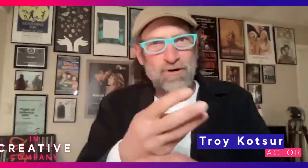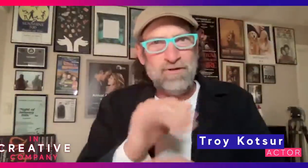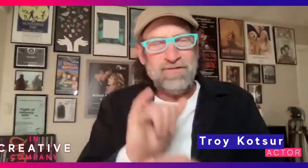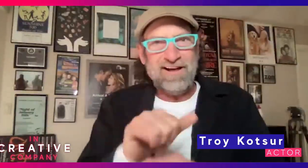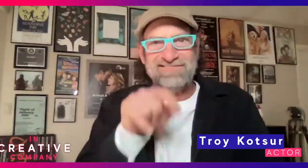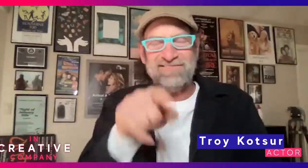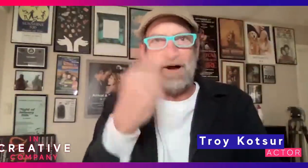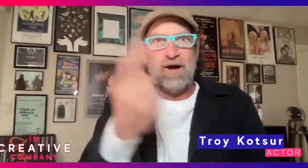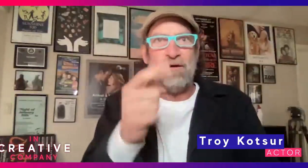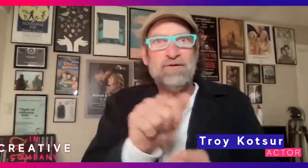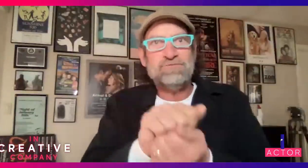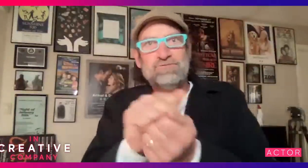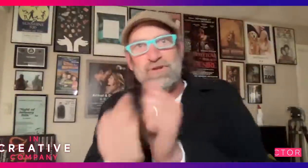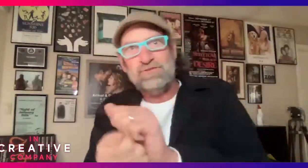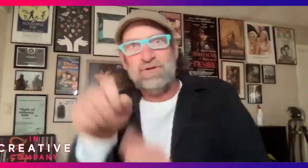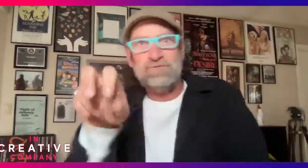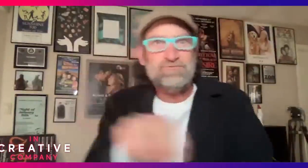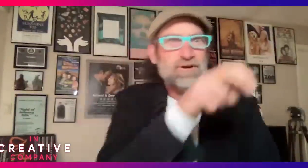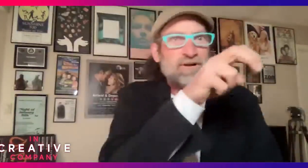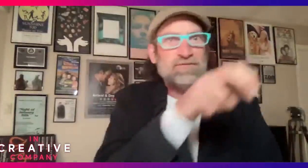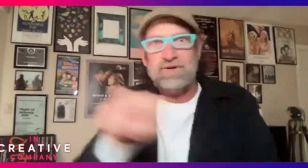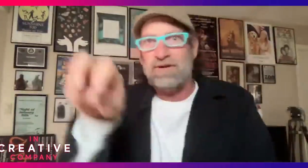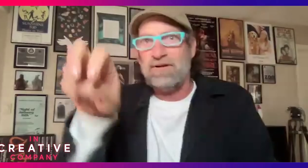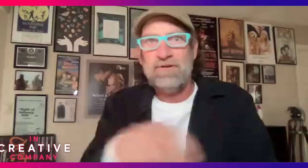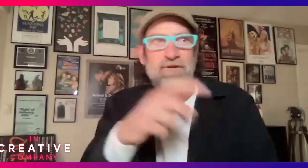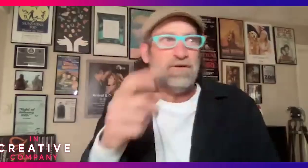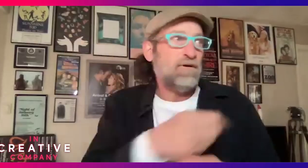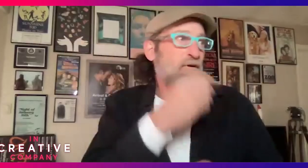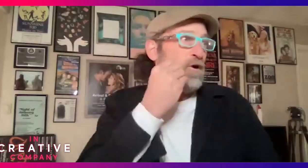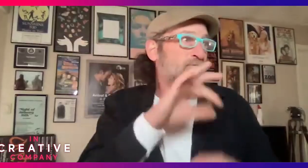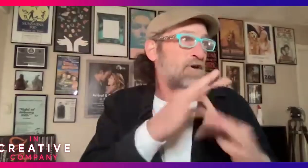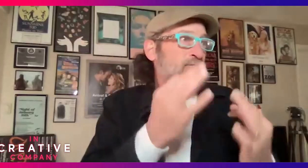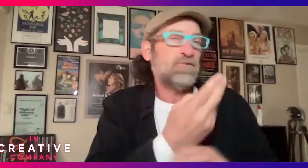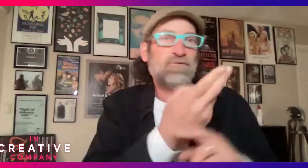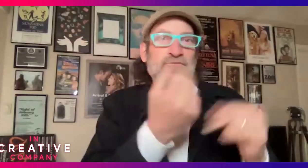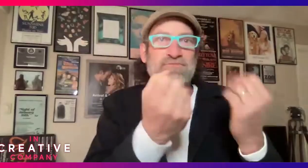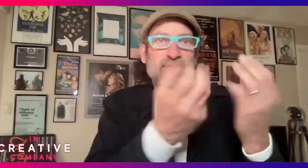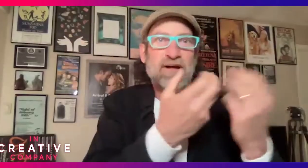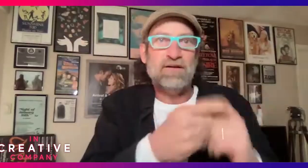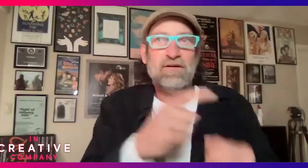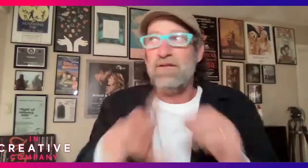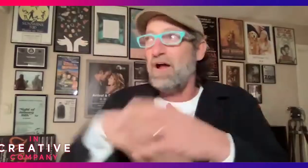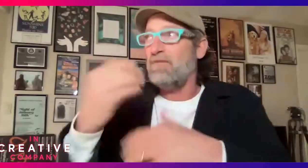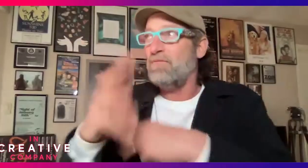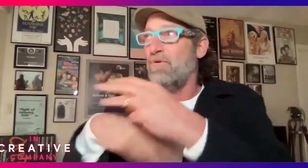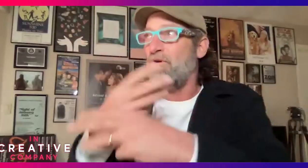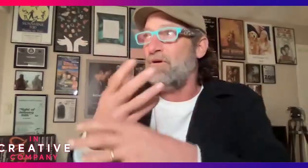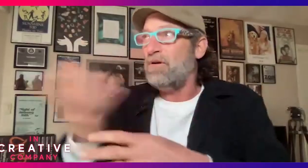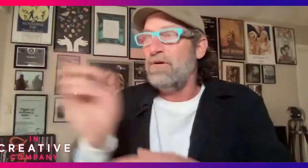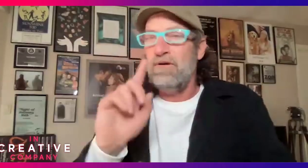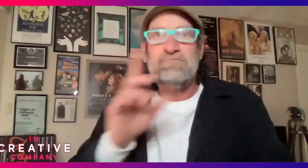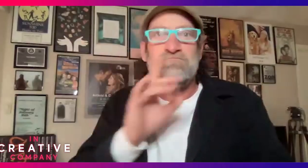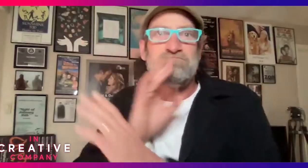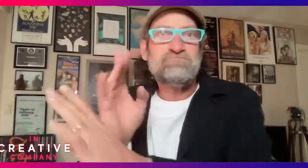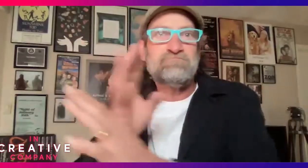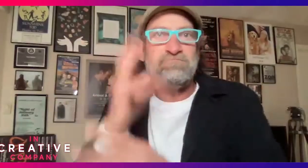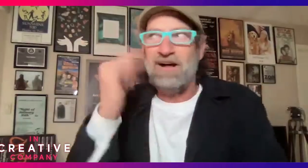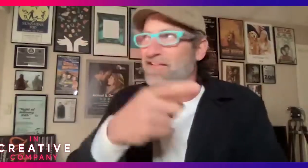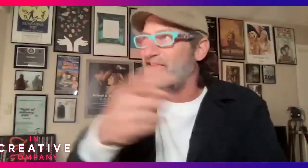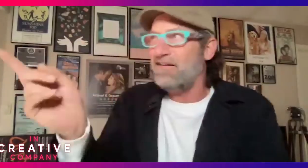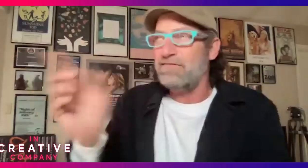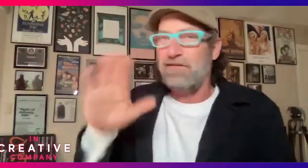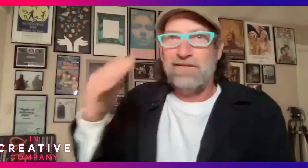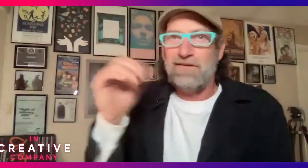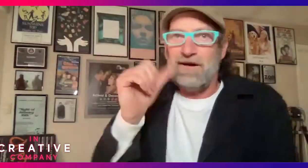the journey of the CODA going through both the hearing and the deaf worlds and traversing between the two. With her family, she uses